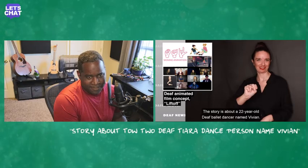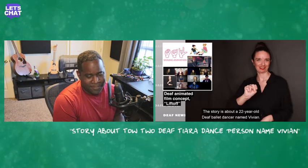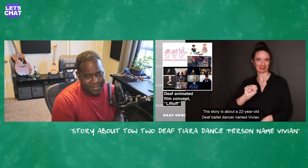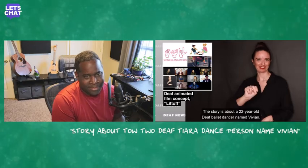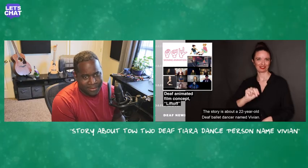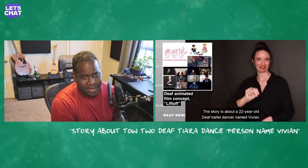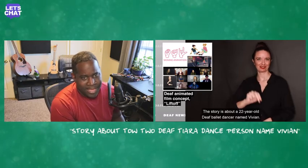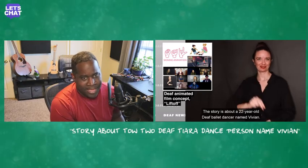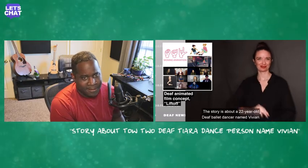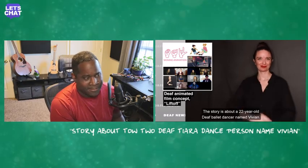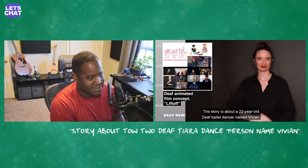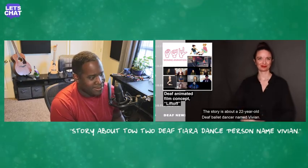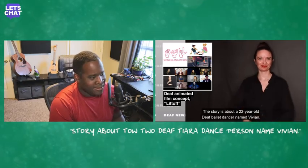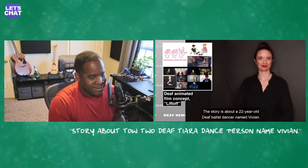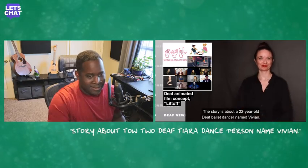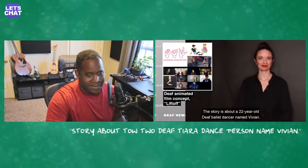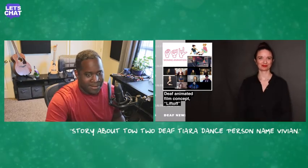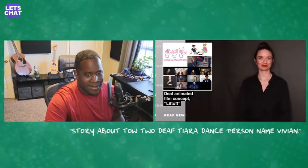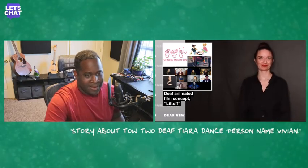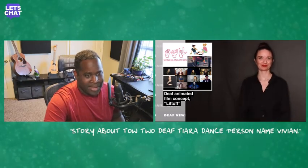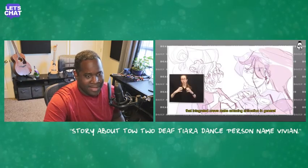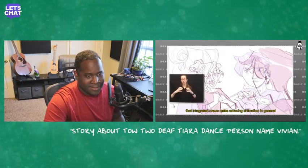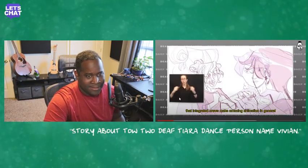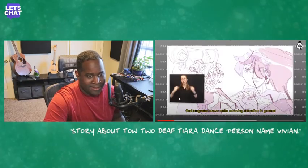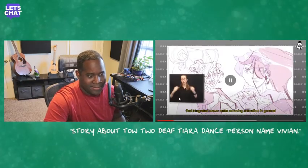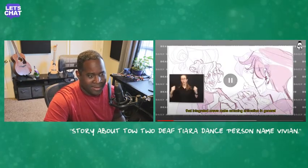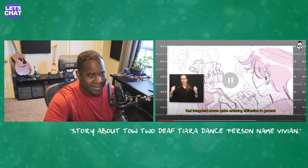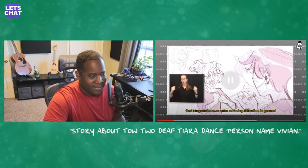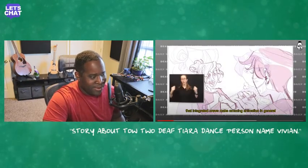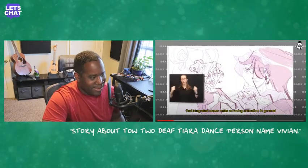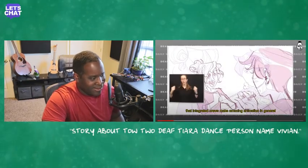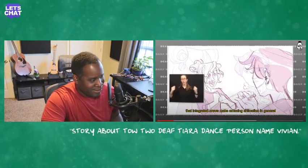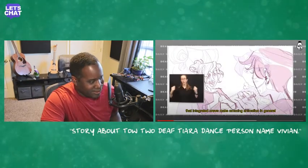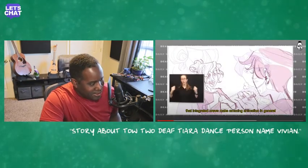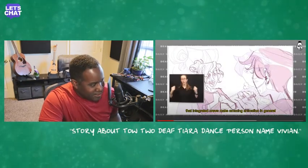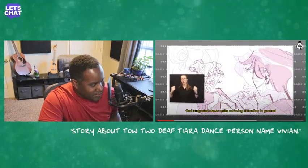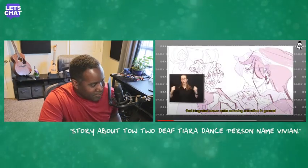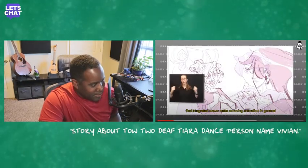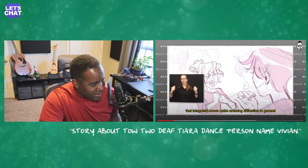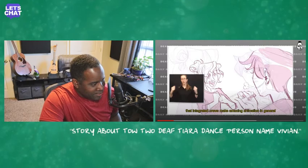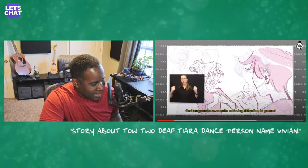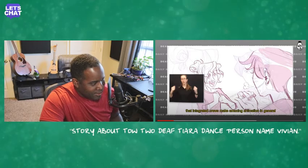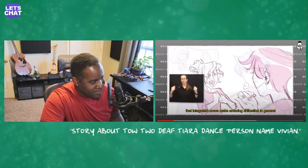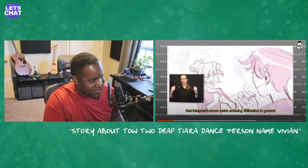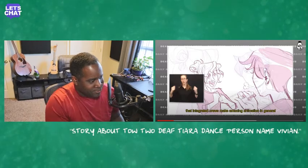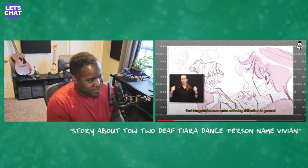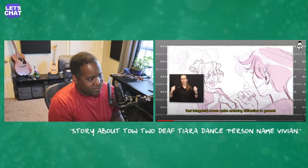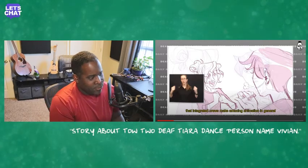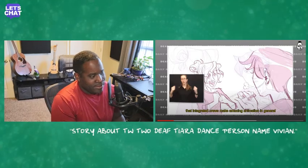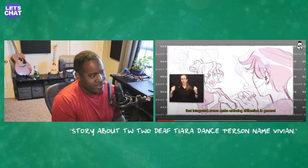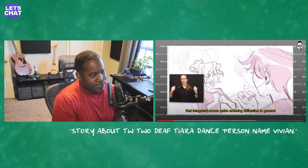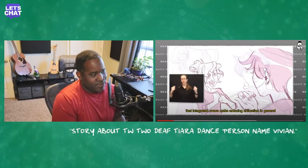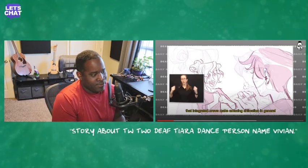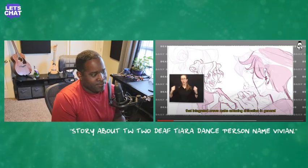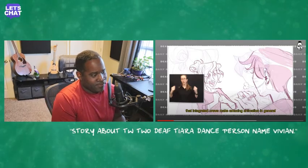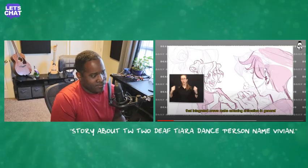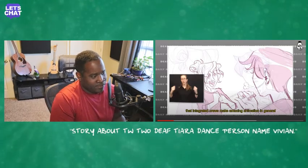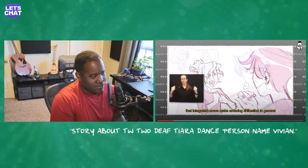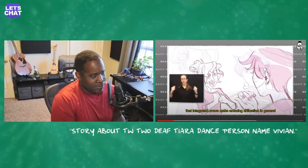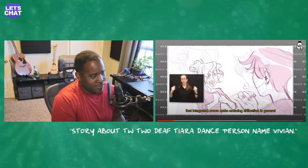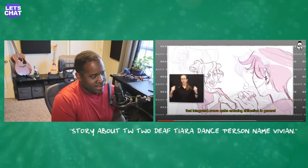V-I-V-I-A-N. Okay. All right, well, we're going to take a pause here. Story is about